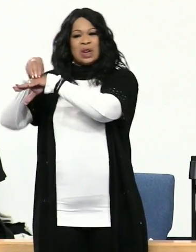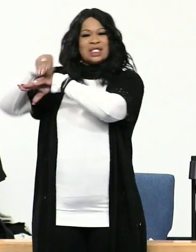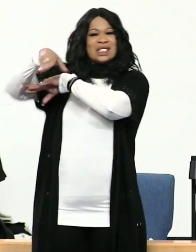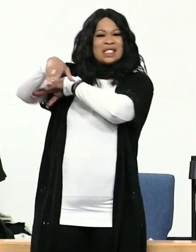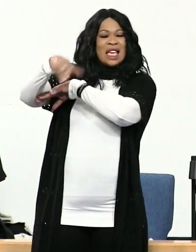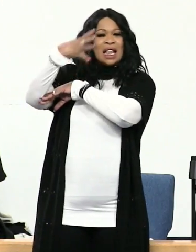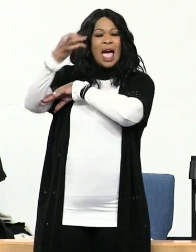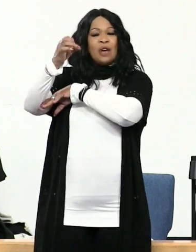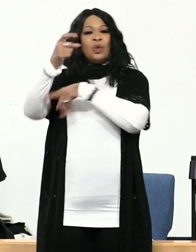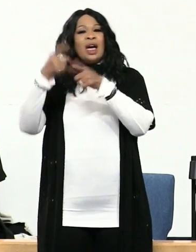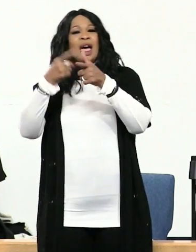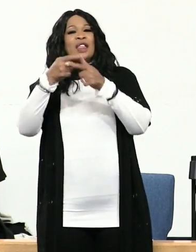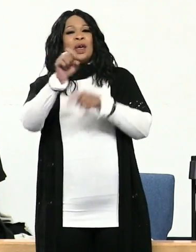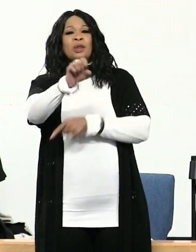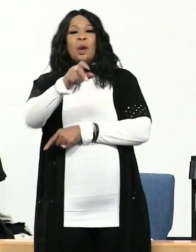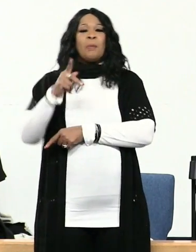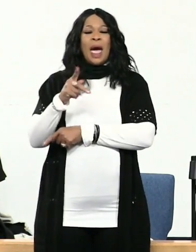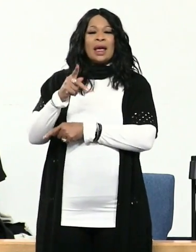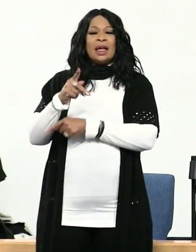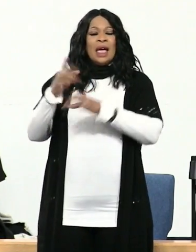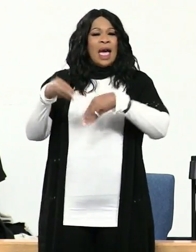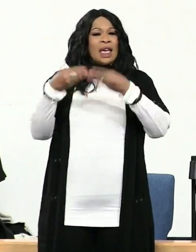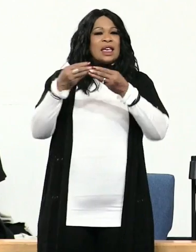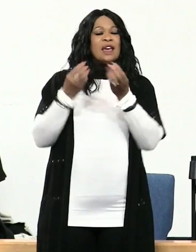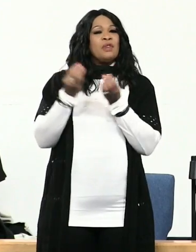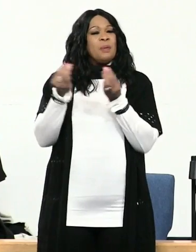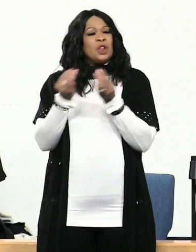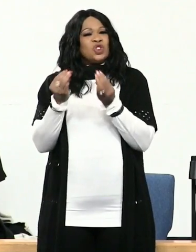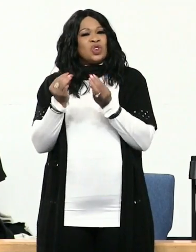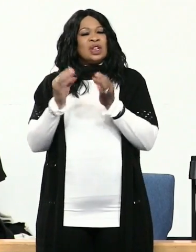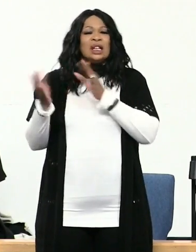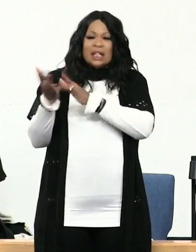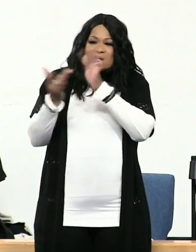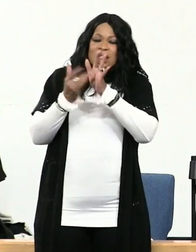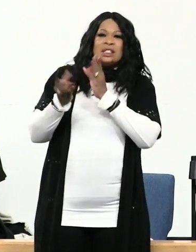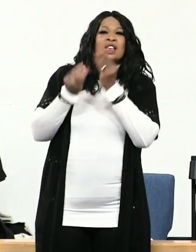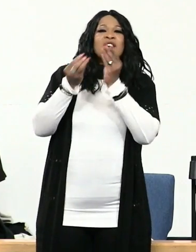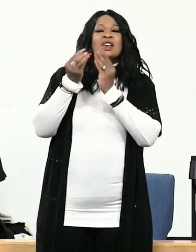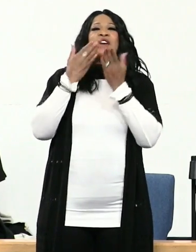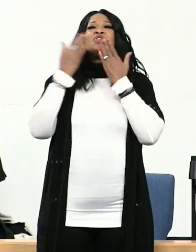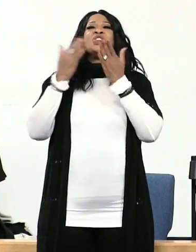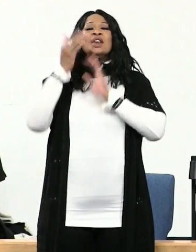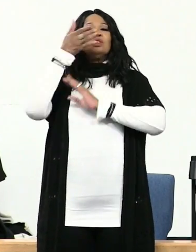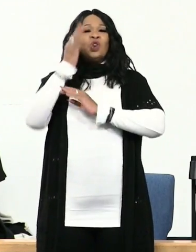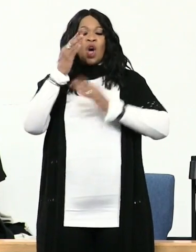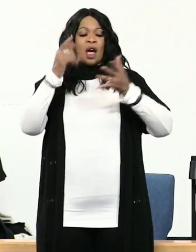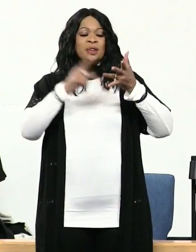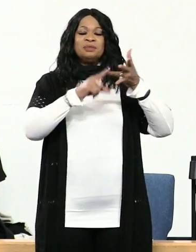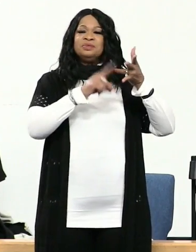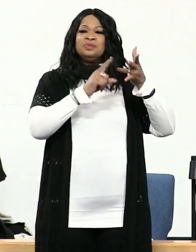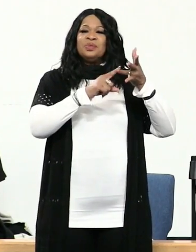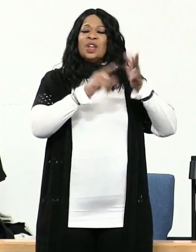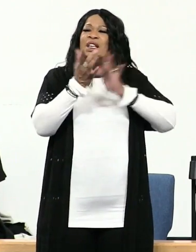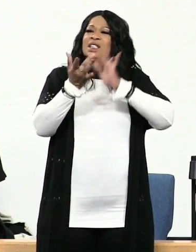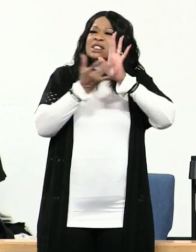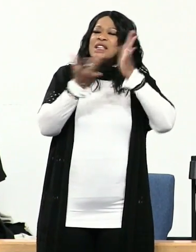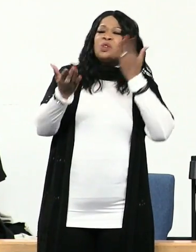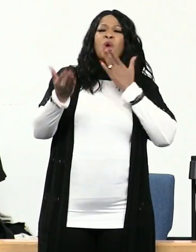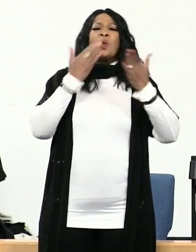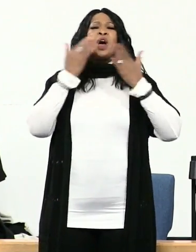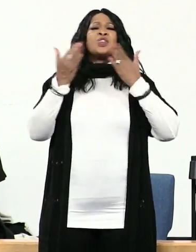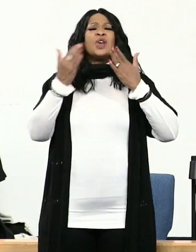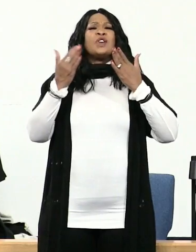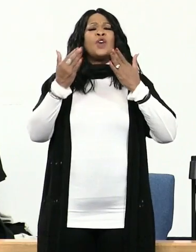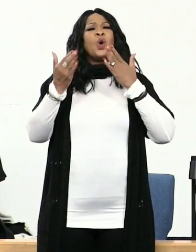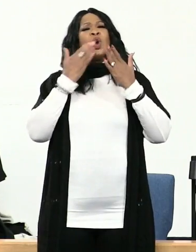they came back from doing ministry, Jesus gave thanks to the Father. Jesus was thankful and